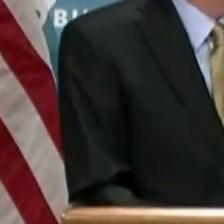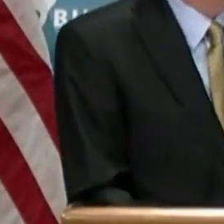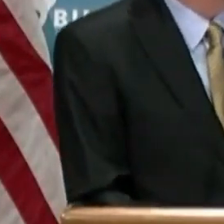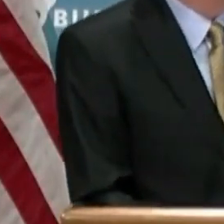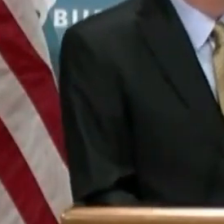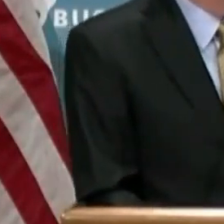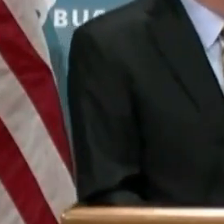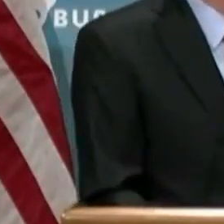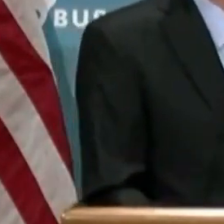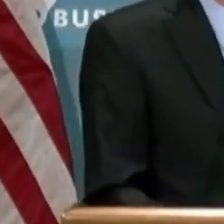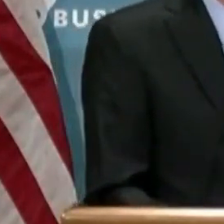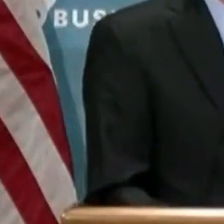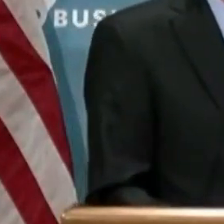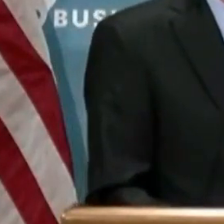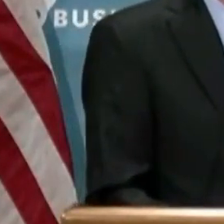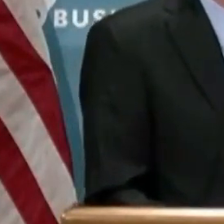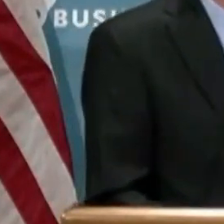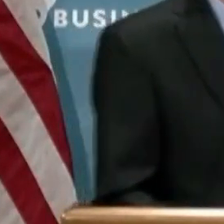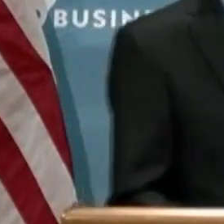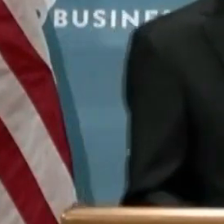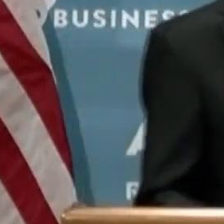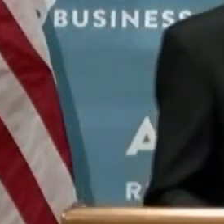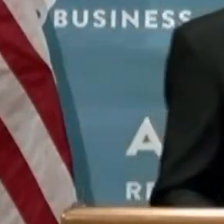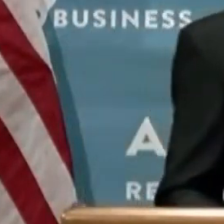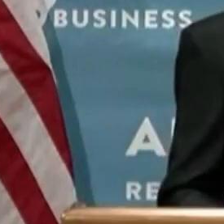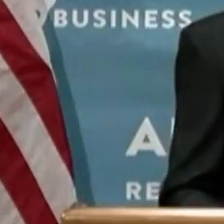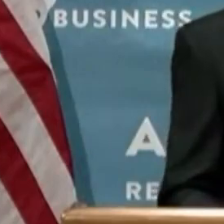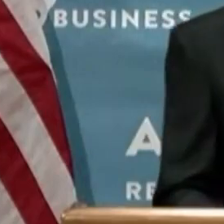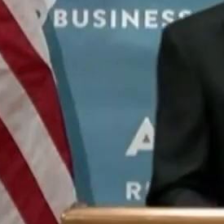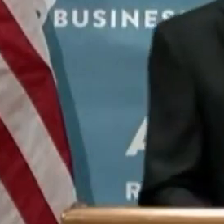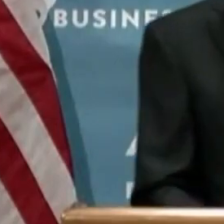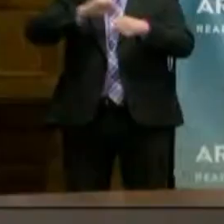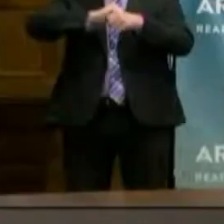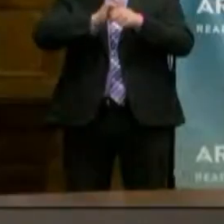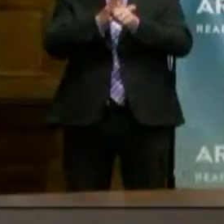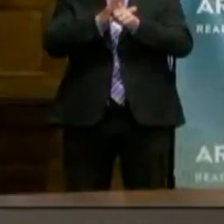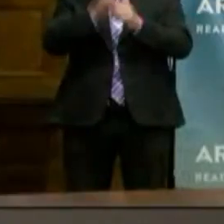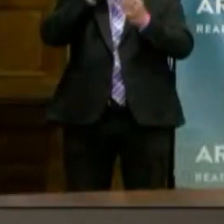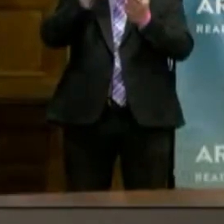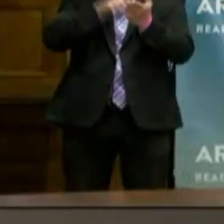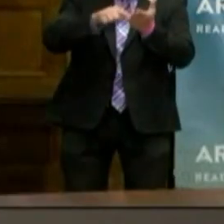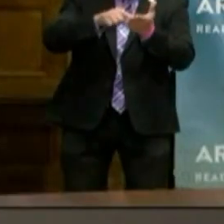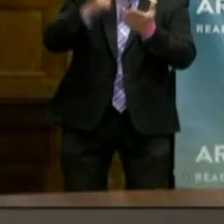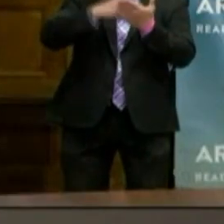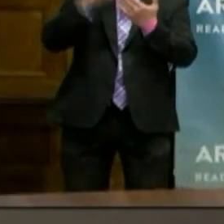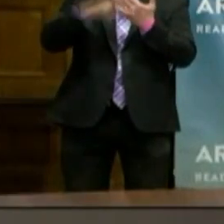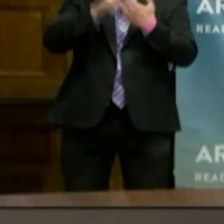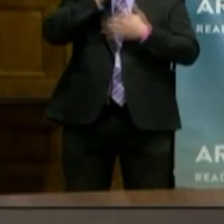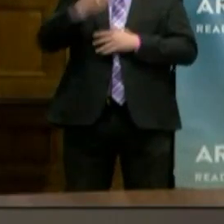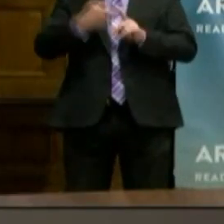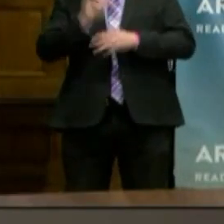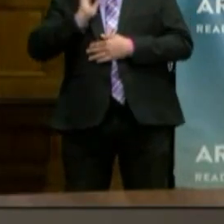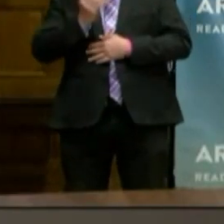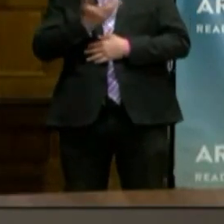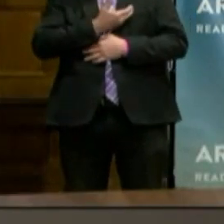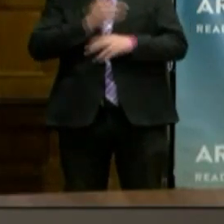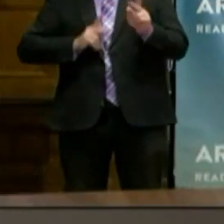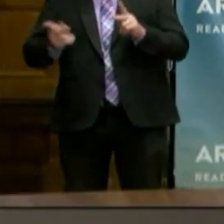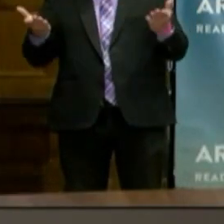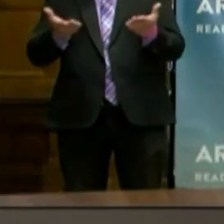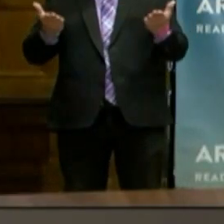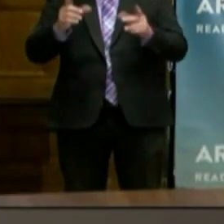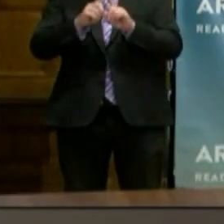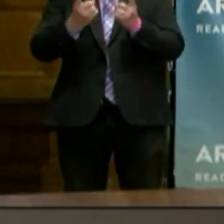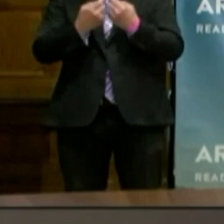And then this is one, let me just tell you, this is from the COVID tracking project. So this is not from our people here at